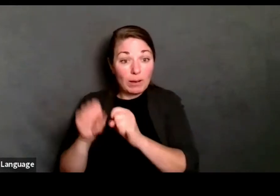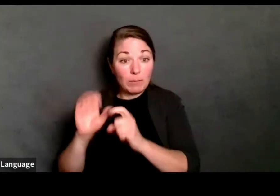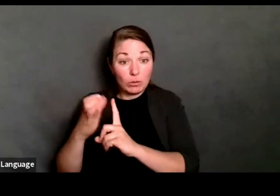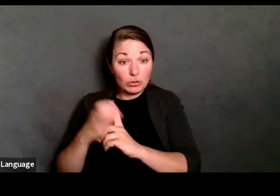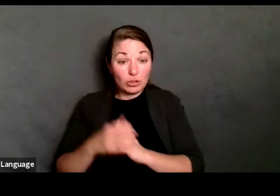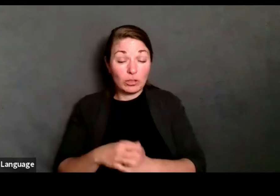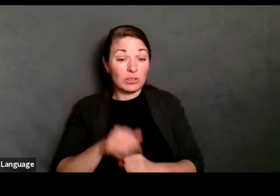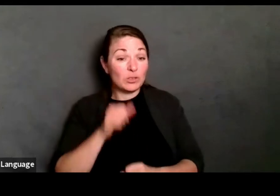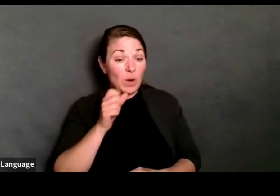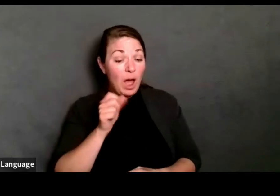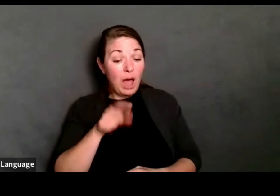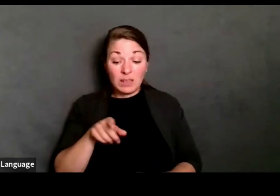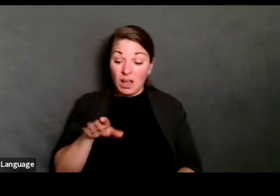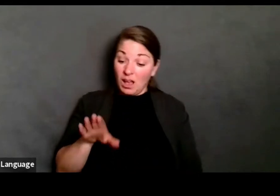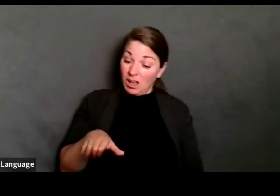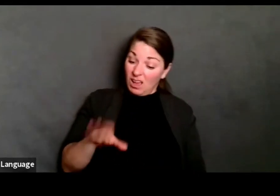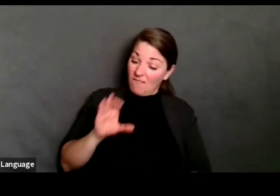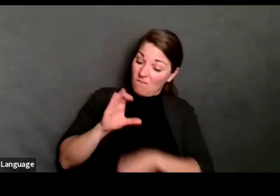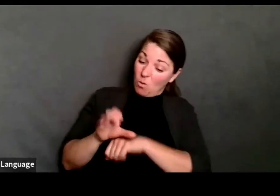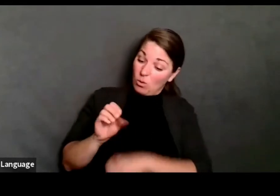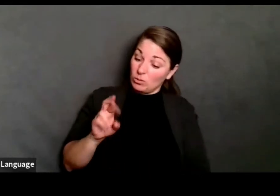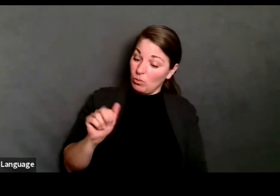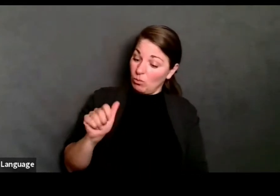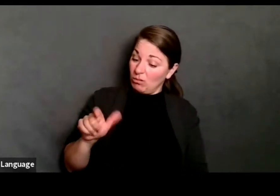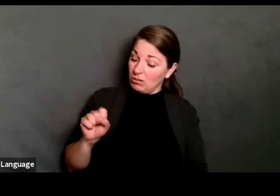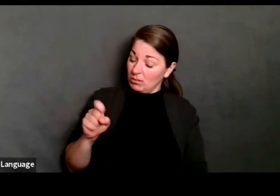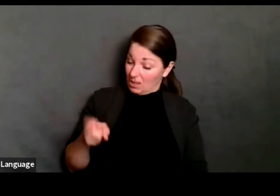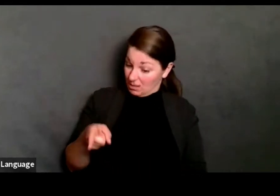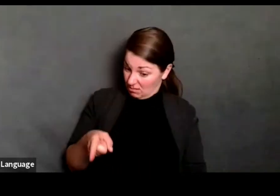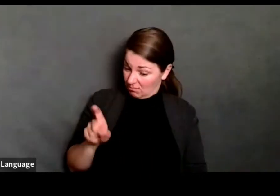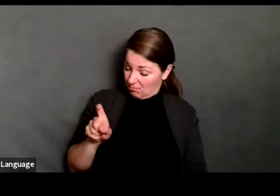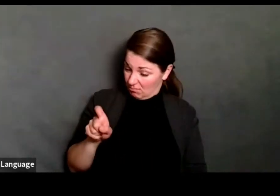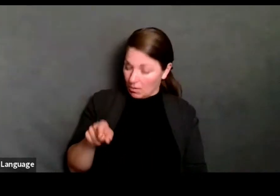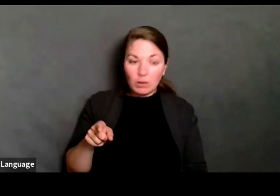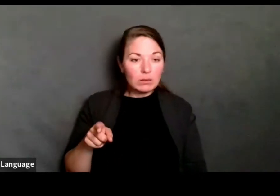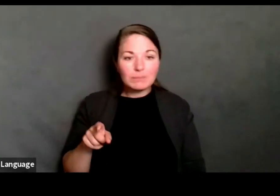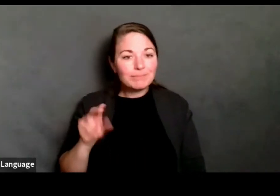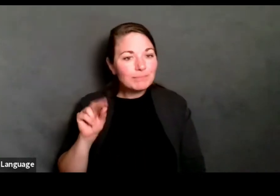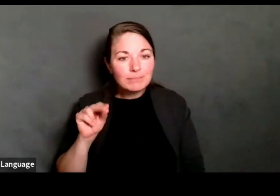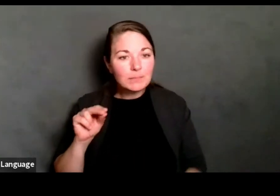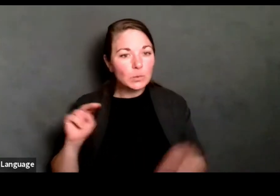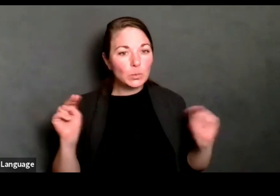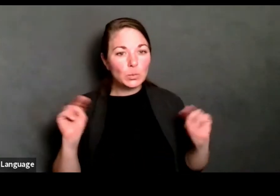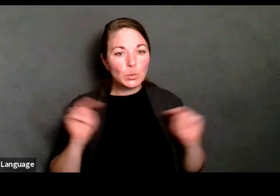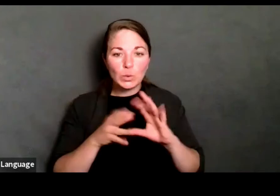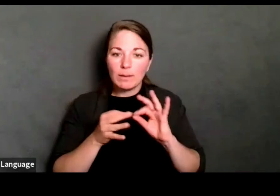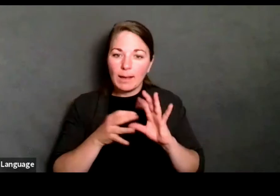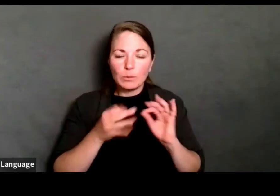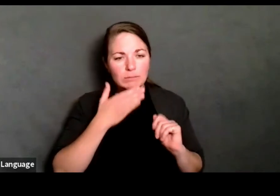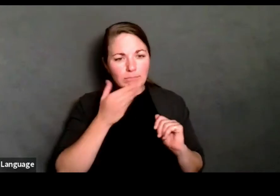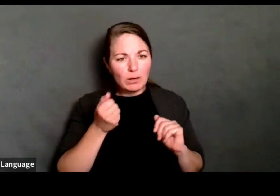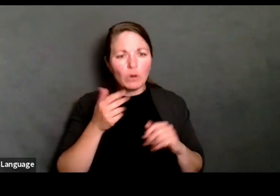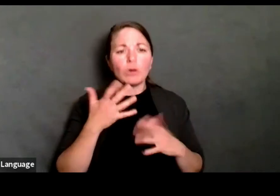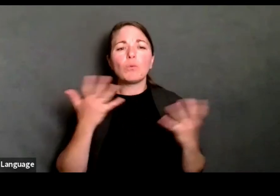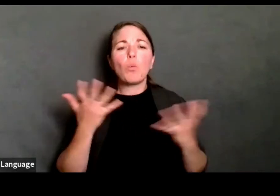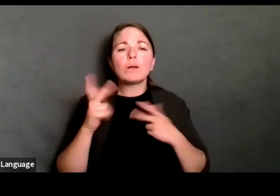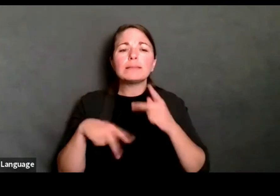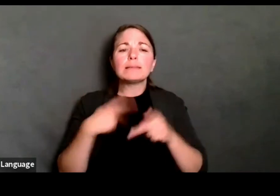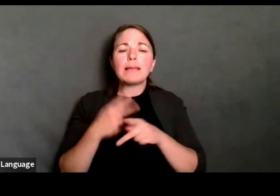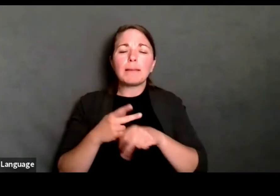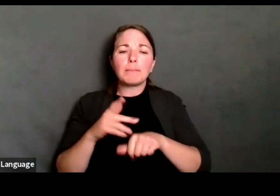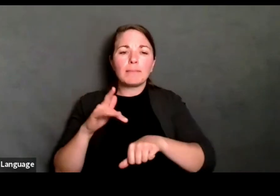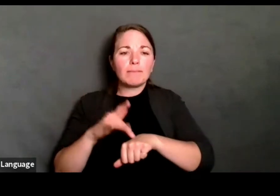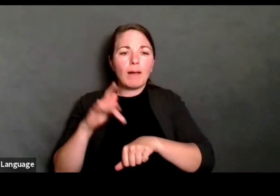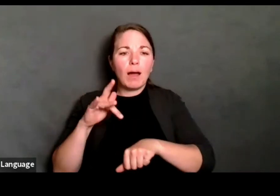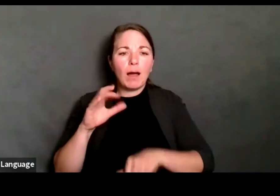sex? We could say something more neutral, right? Just describing what kind of contact we need to